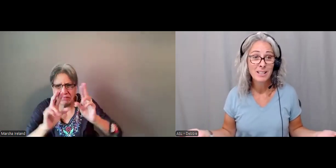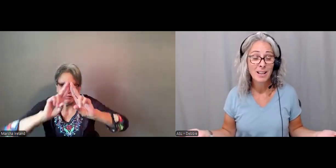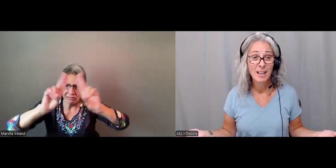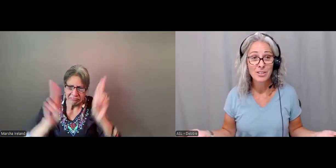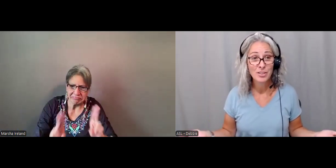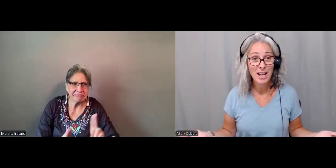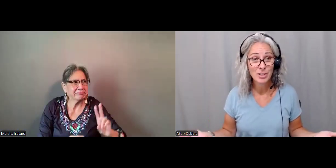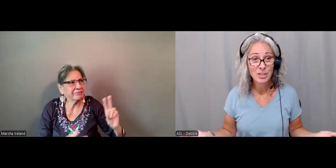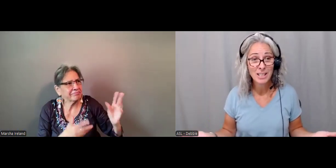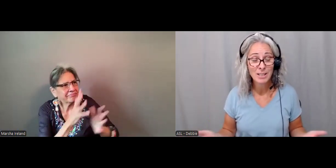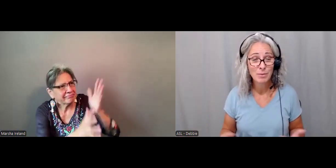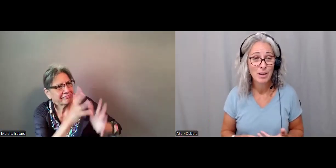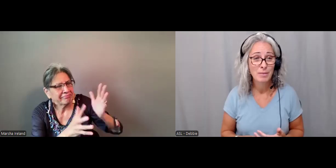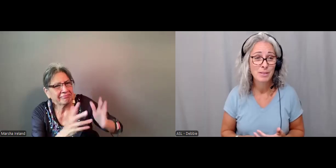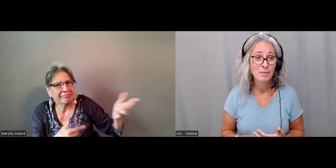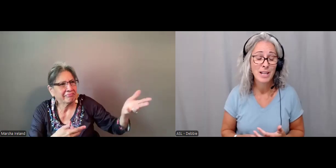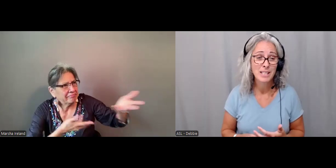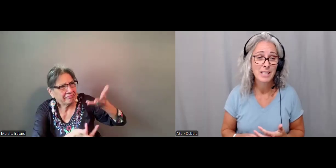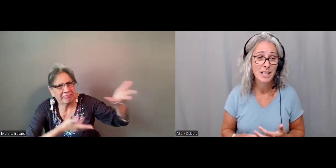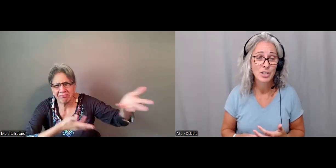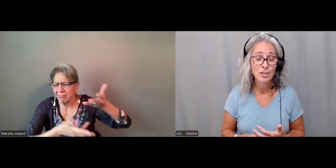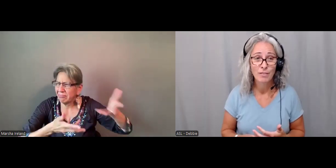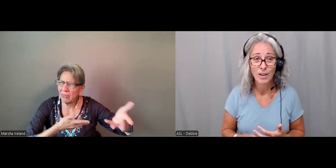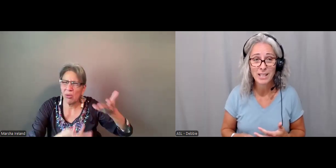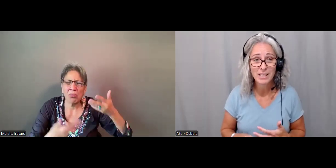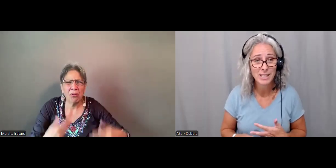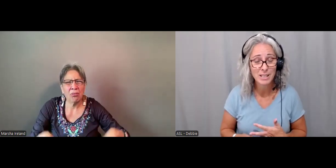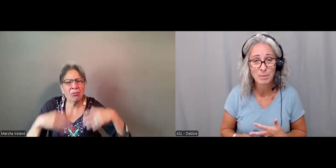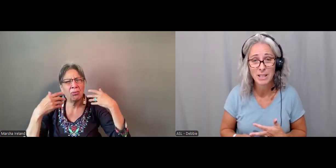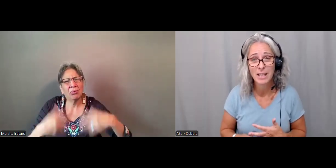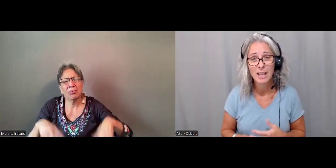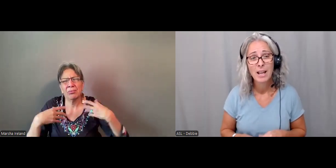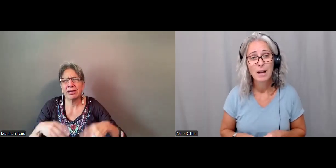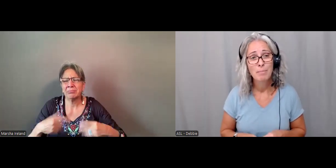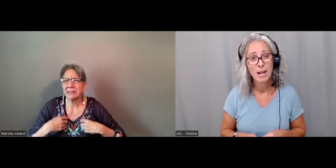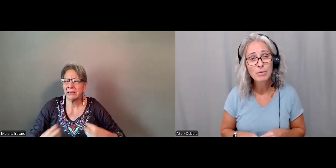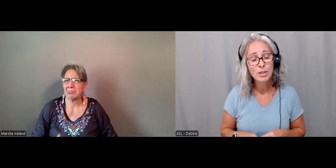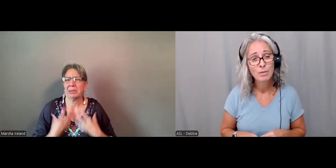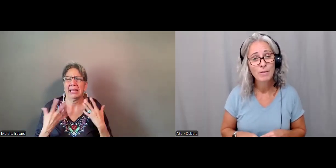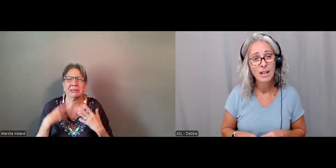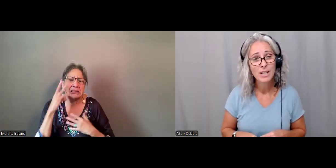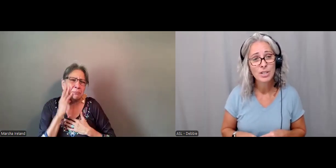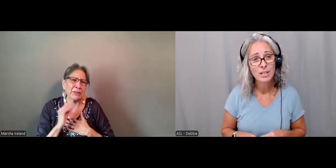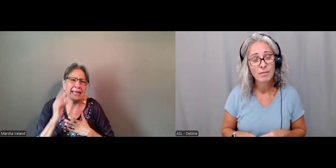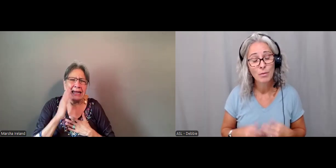invited internationally, where I was invited last year to France to speak about the